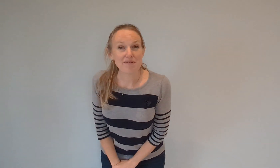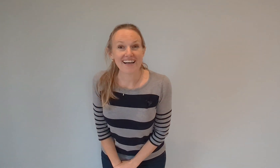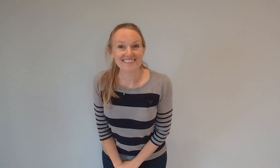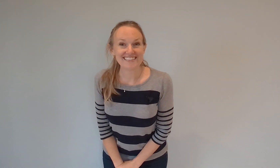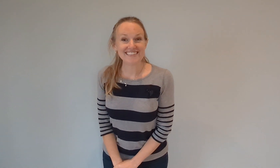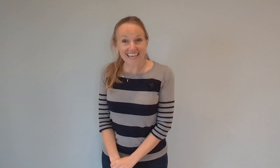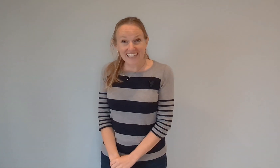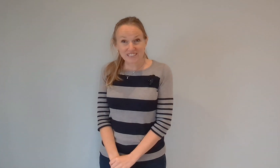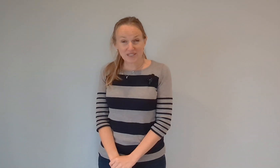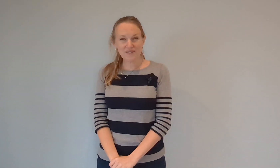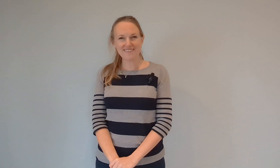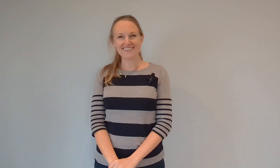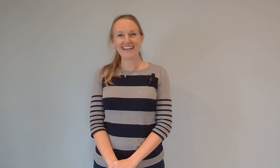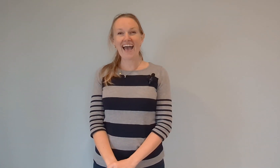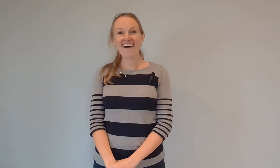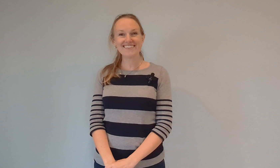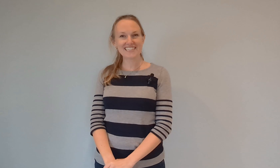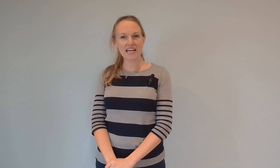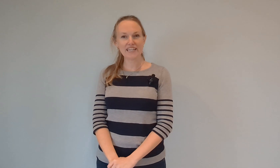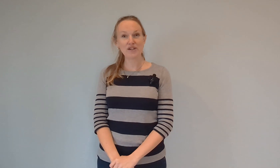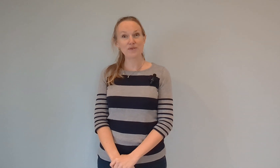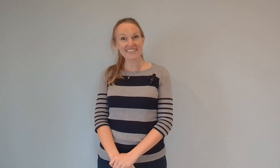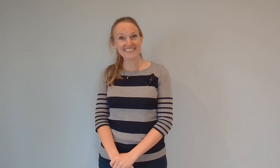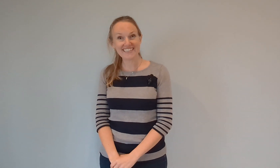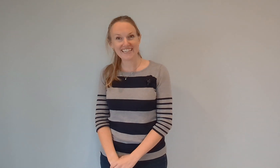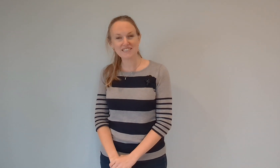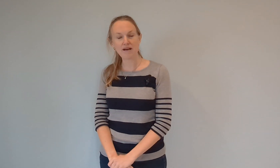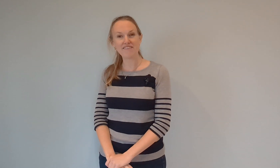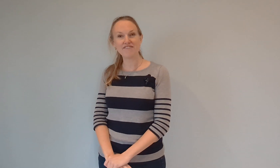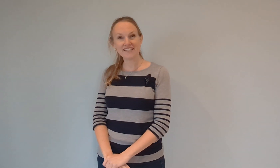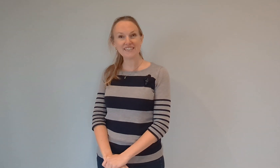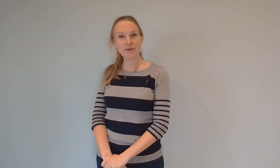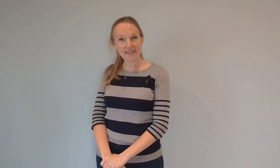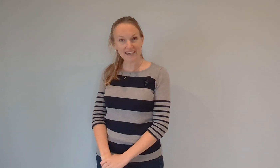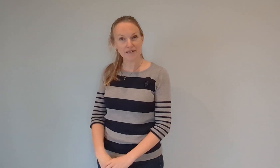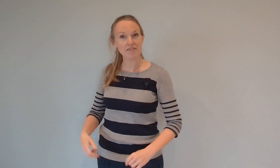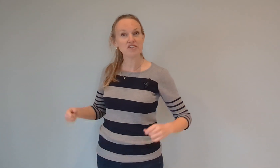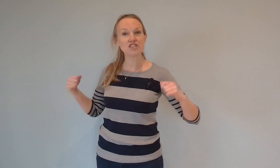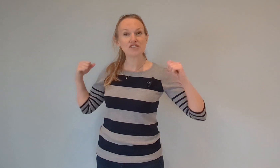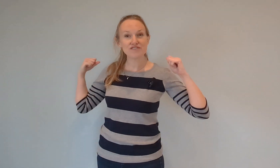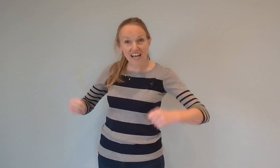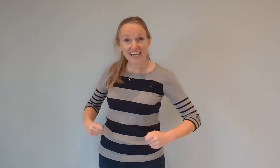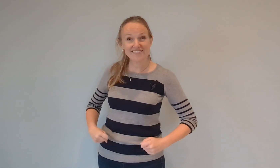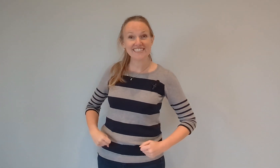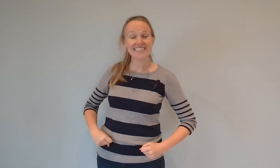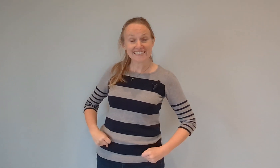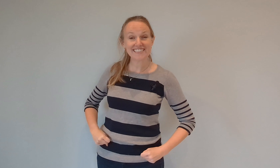welcome back to day 2 of learning how to sign Great Things by Phil Wickham. If you survived